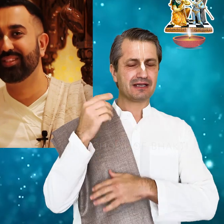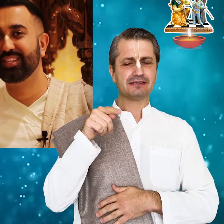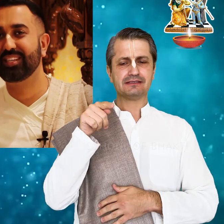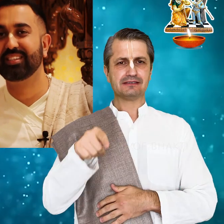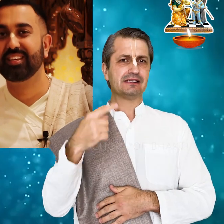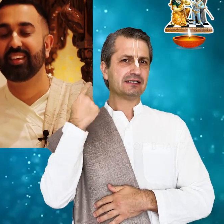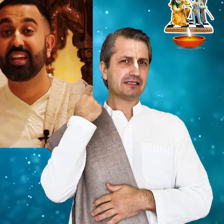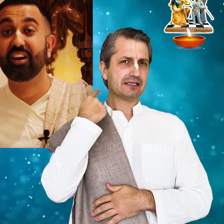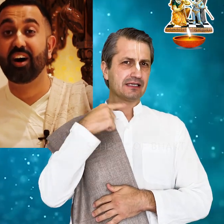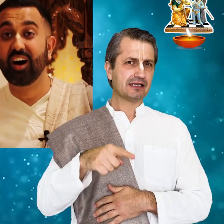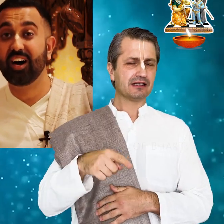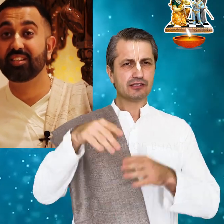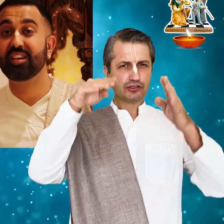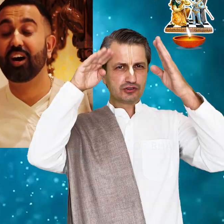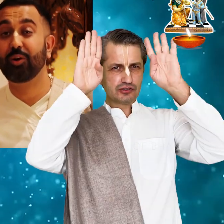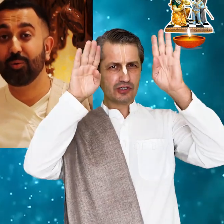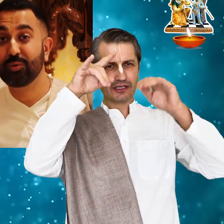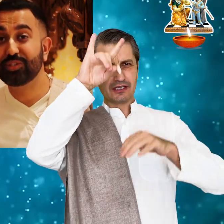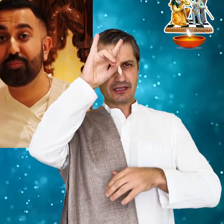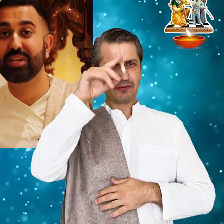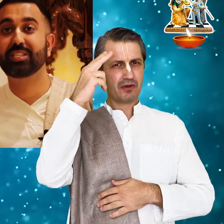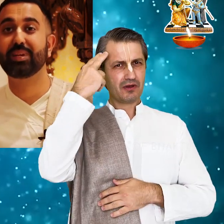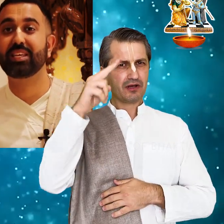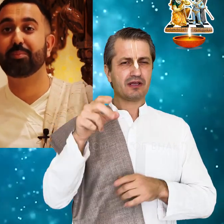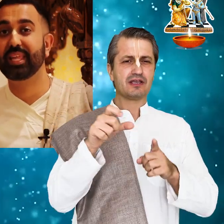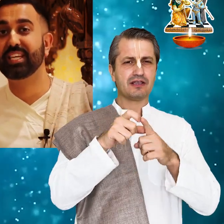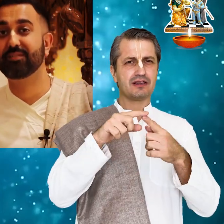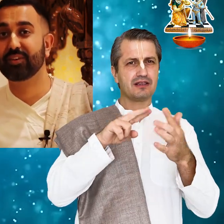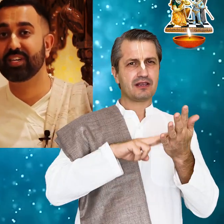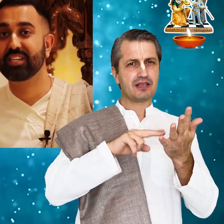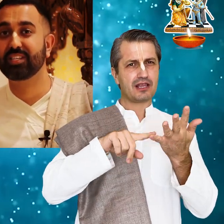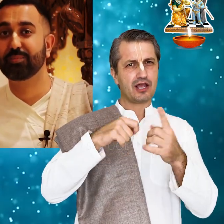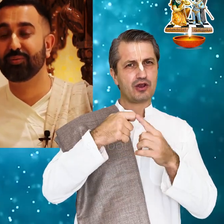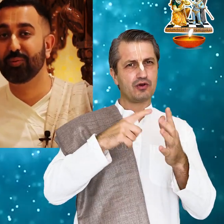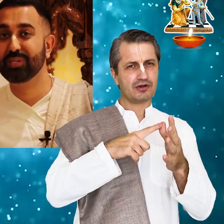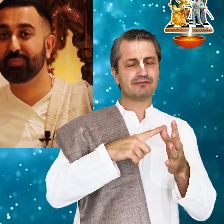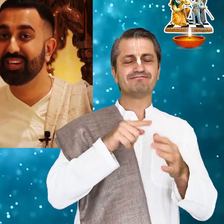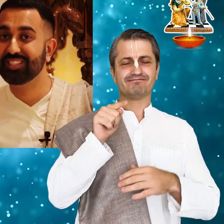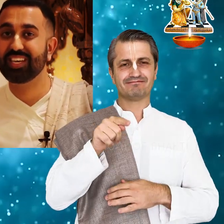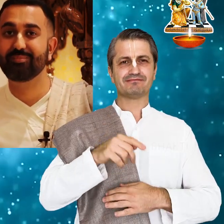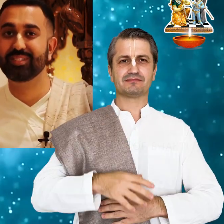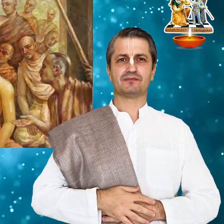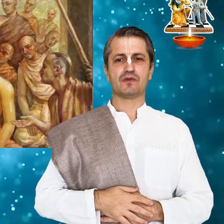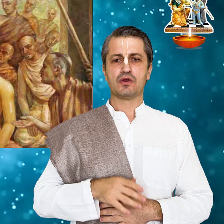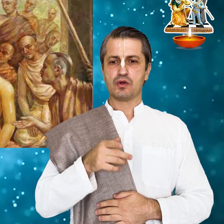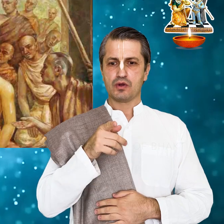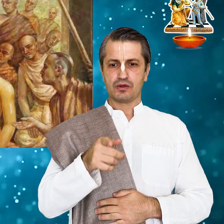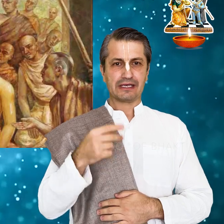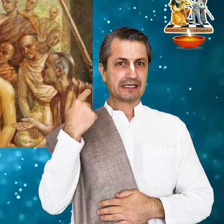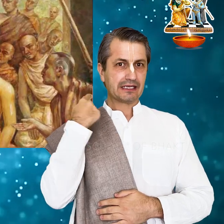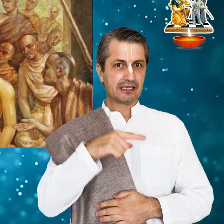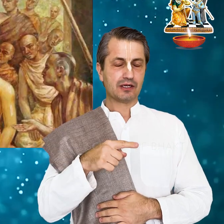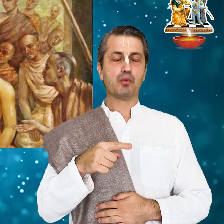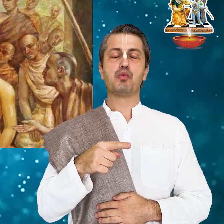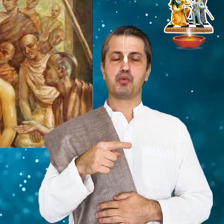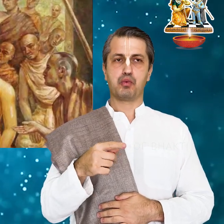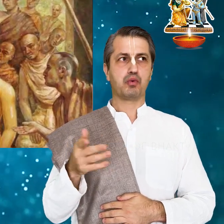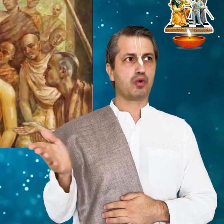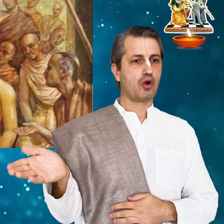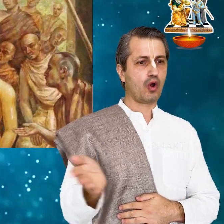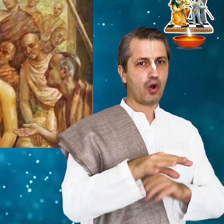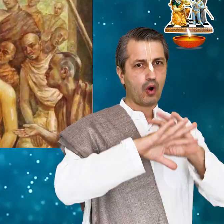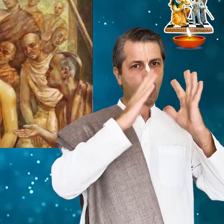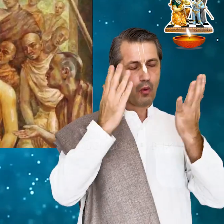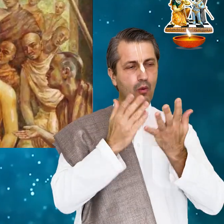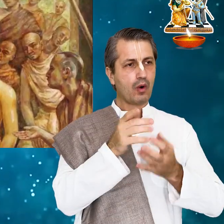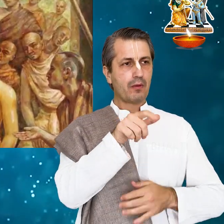Mahaprabhu tells us that our hearts are also meant to be the place for Krishna to perform his pastimes. Mahaprabhu tells that there